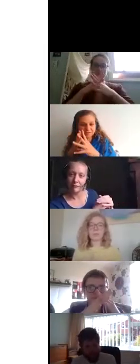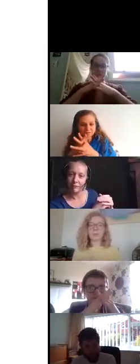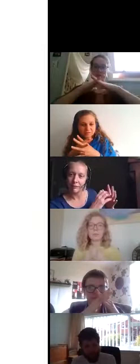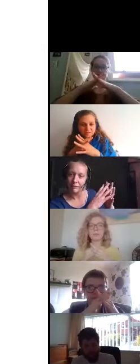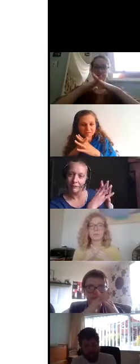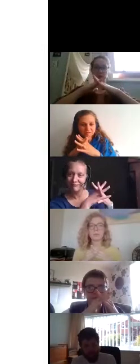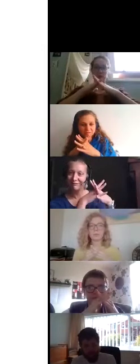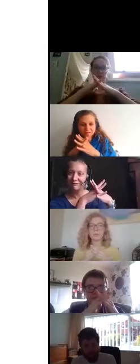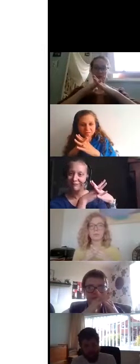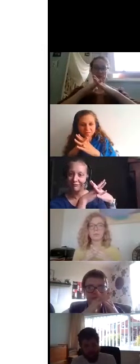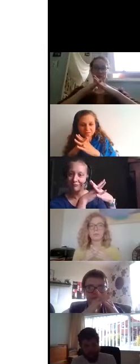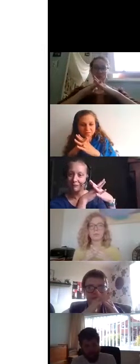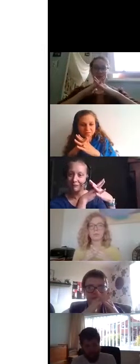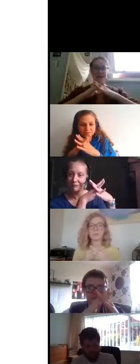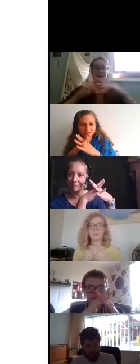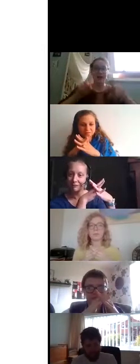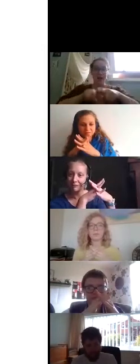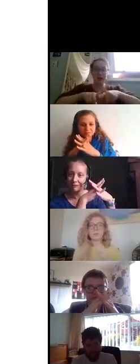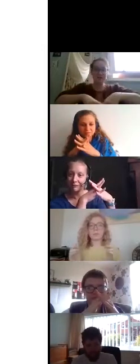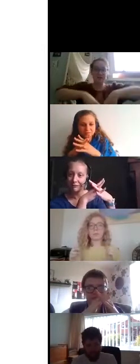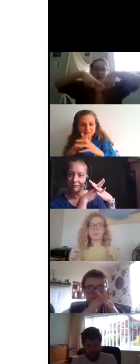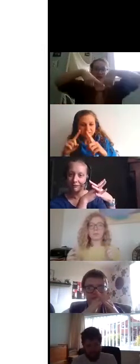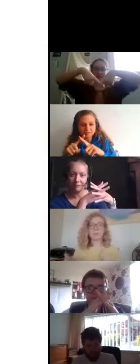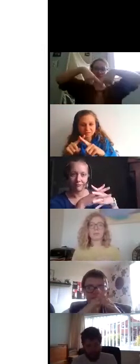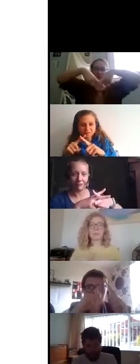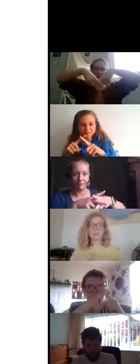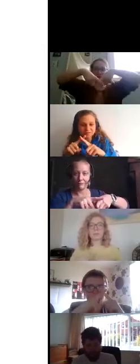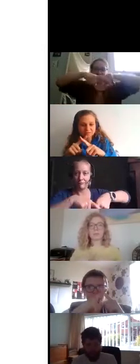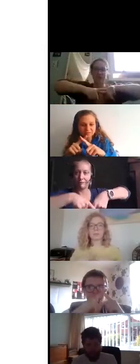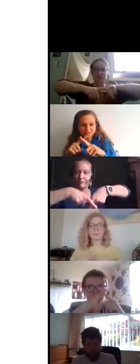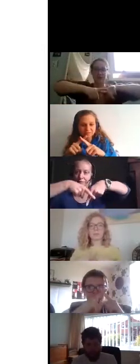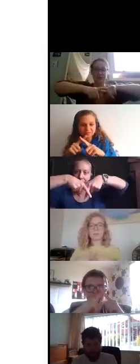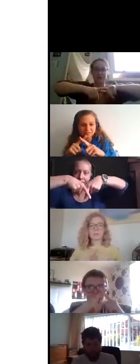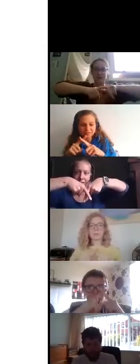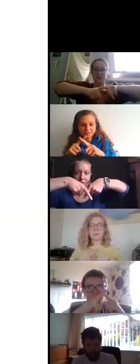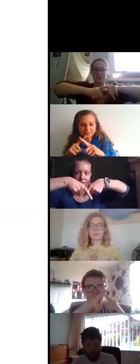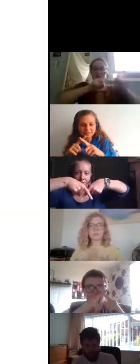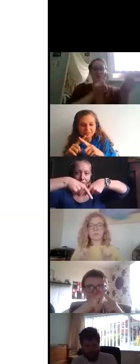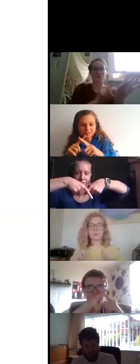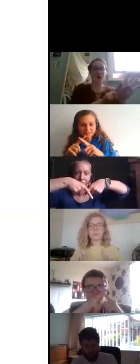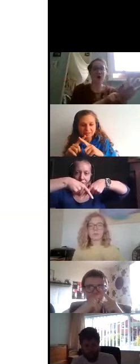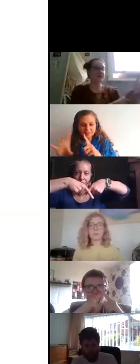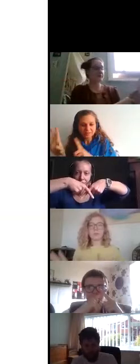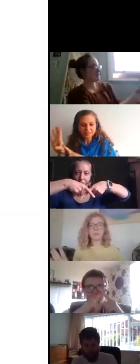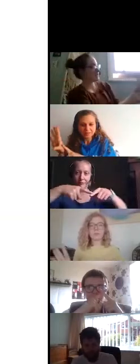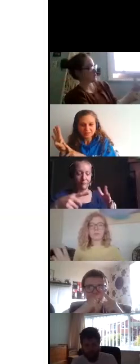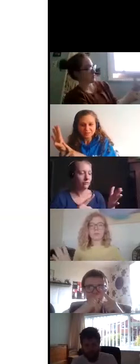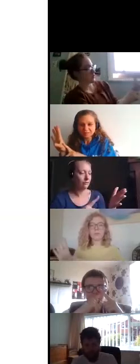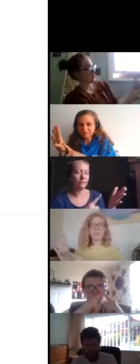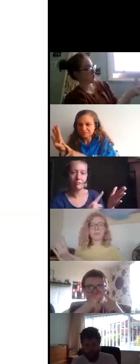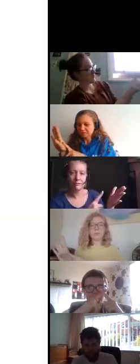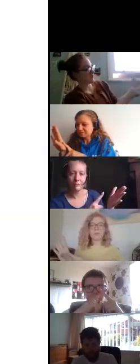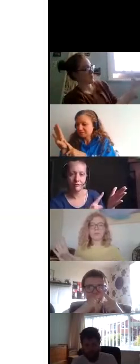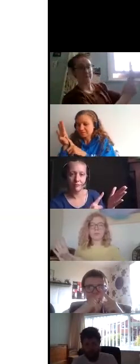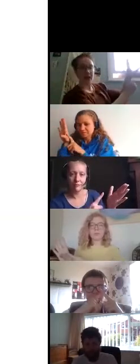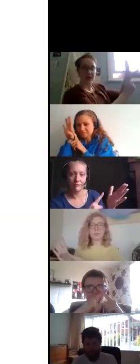W, make a W with your fingers. X, really easy one, just cross your fingers. Y is a bit confusing, but you